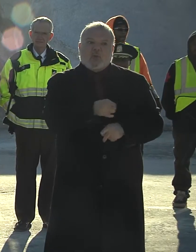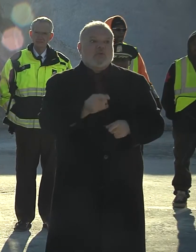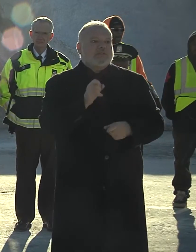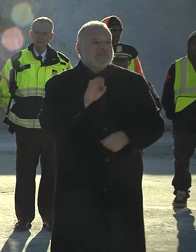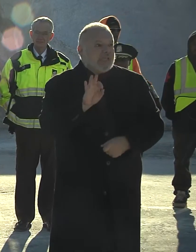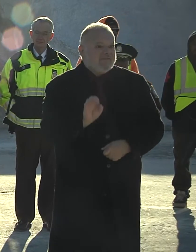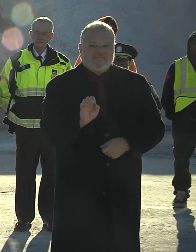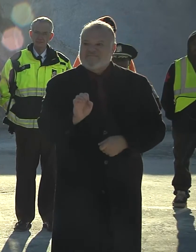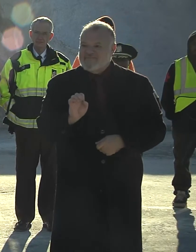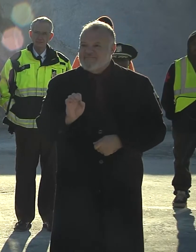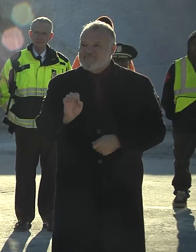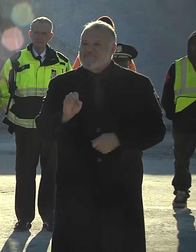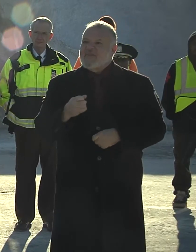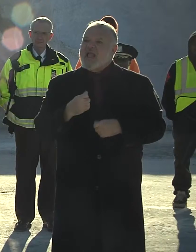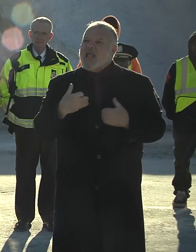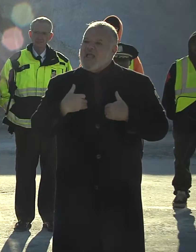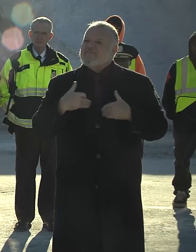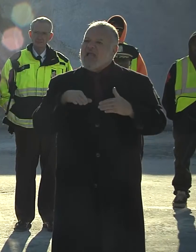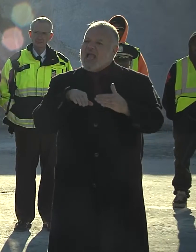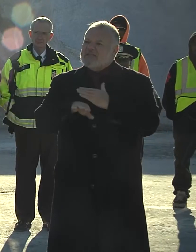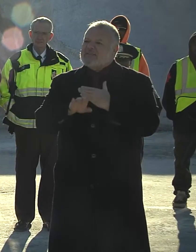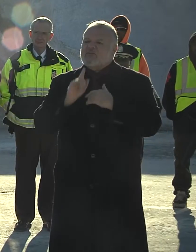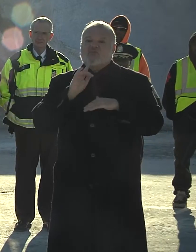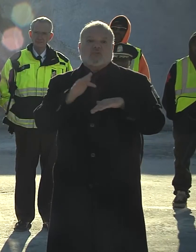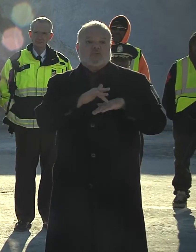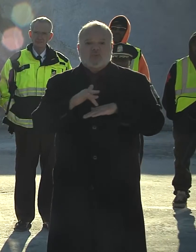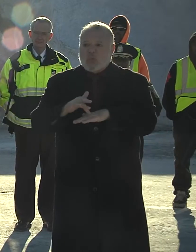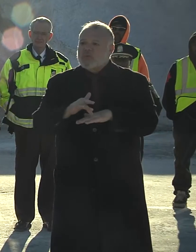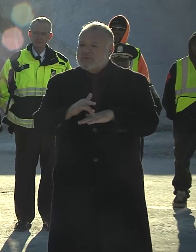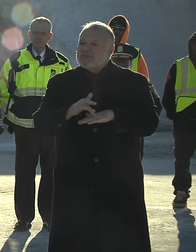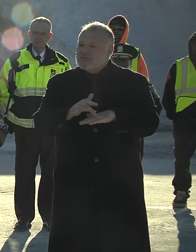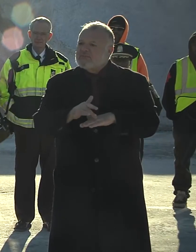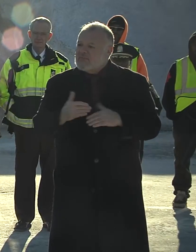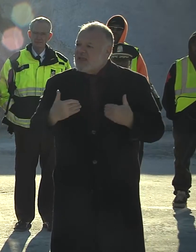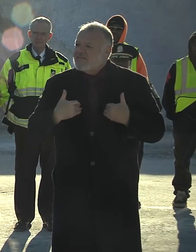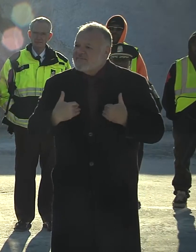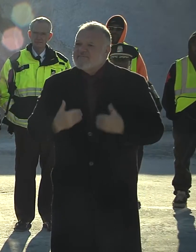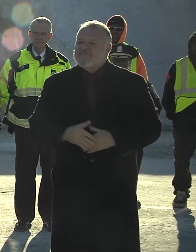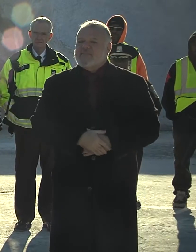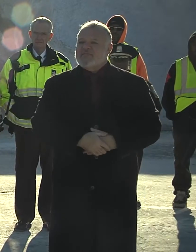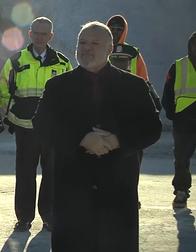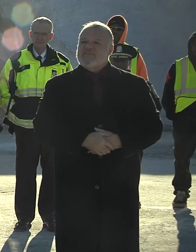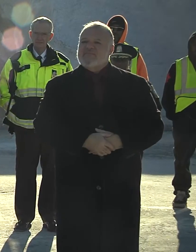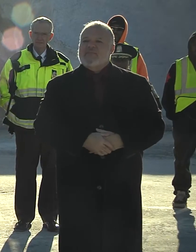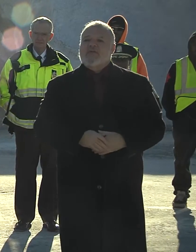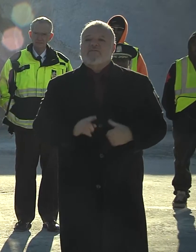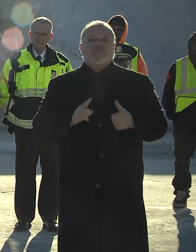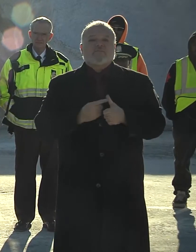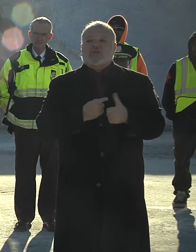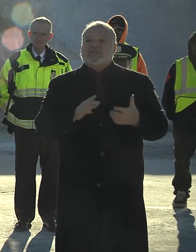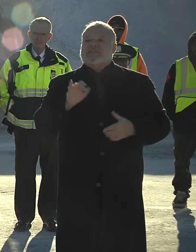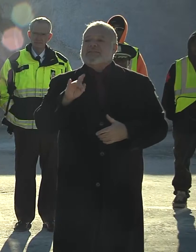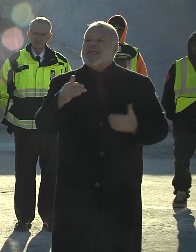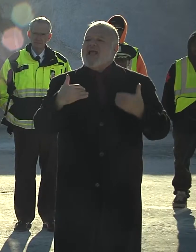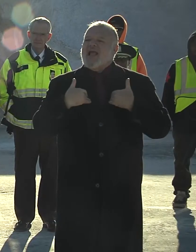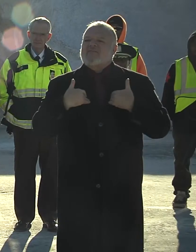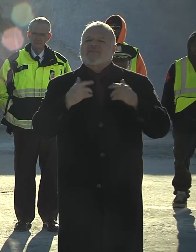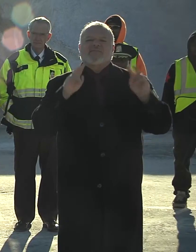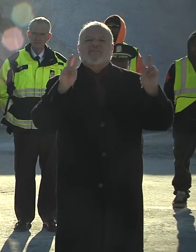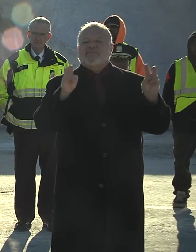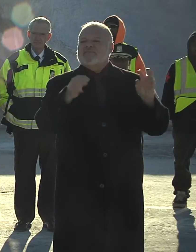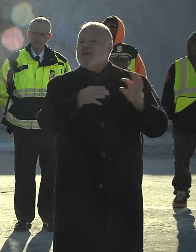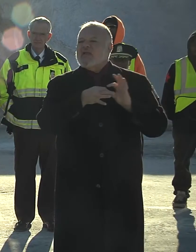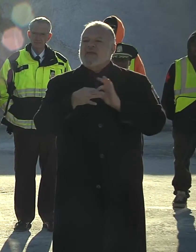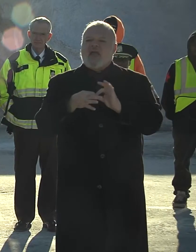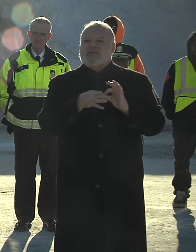helping you navigate this winter. First, I want to uplift our city's neighborhood liaisons. The neighborhood liaisons are assigned to